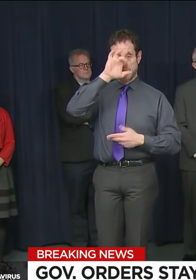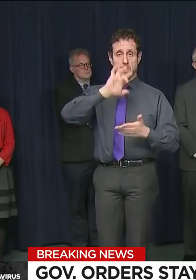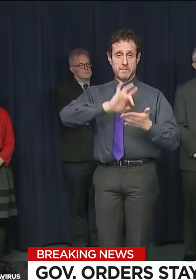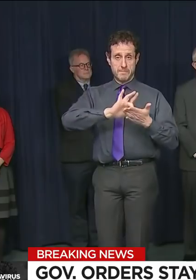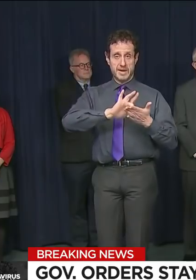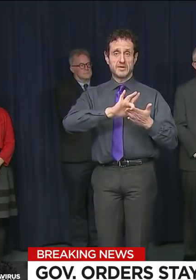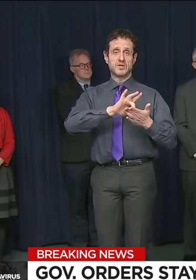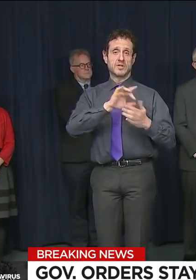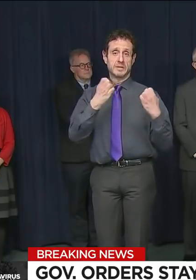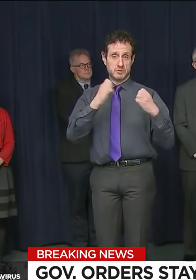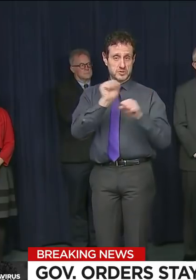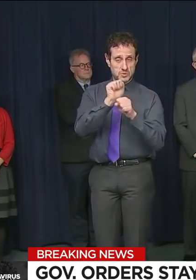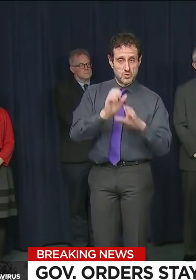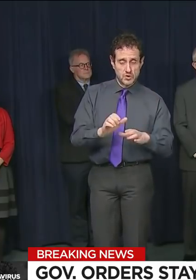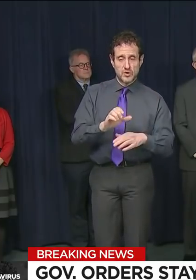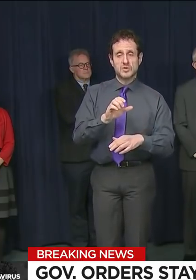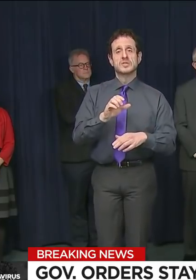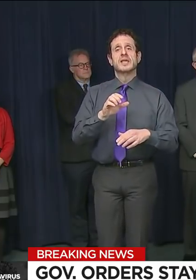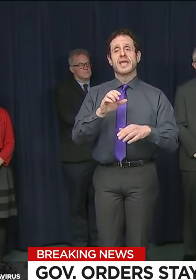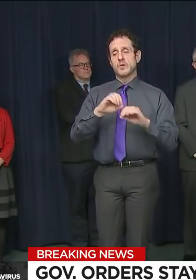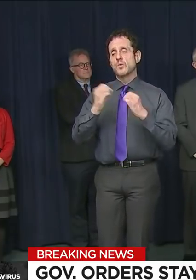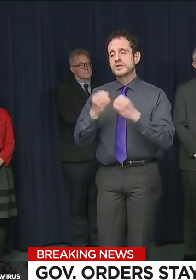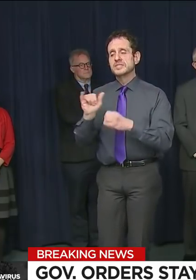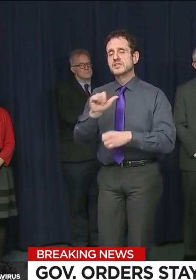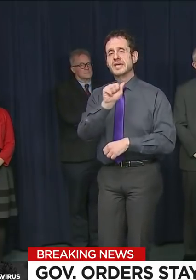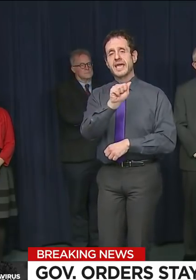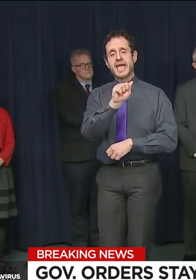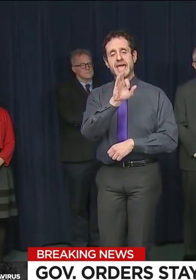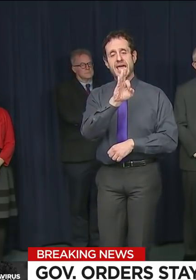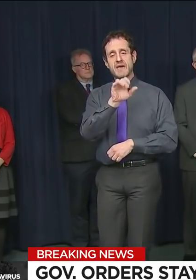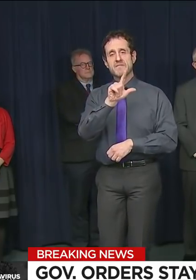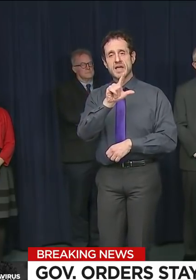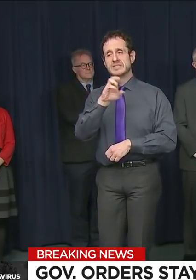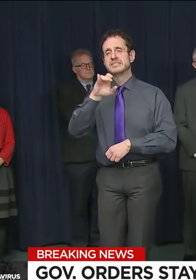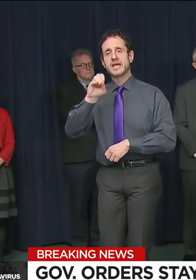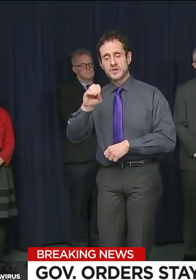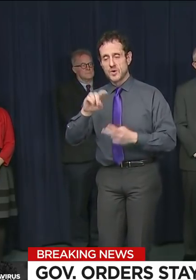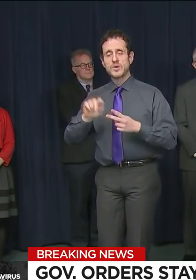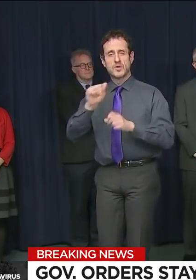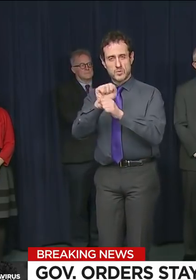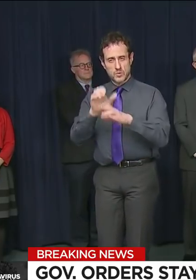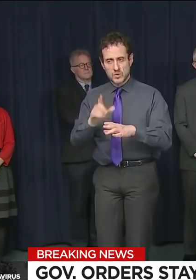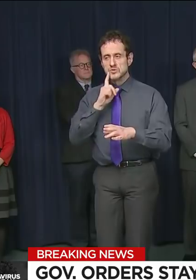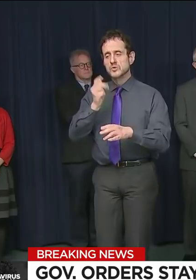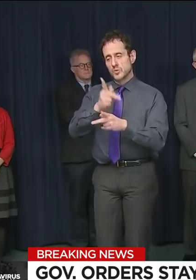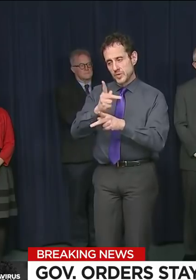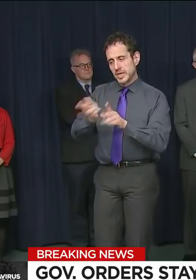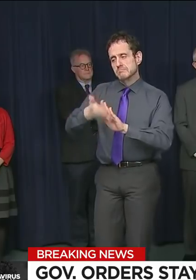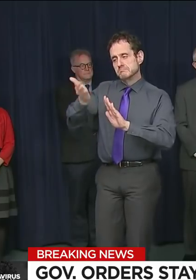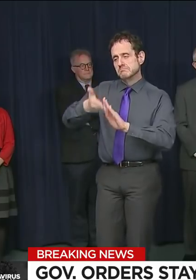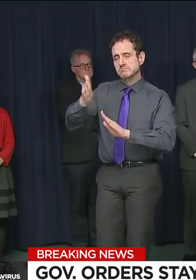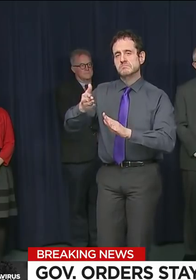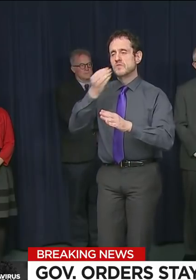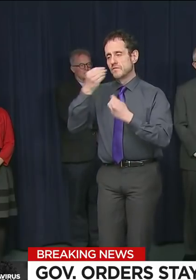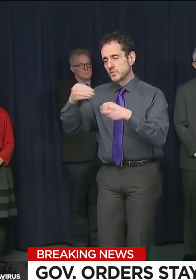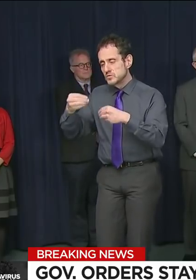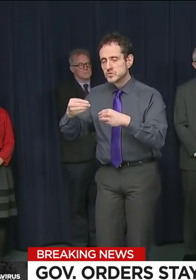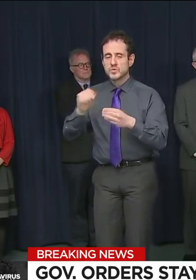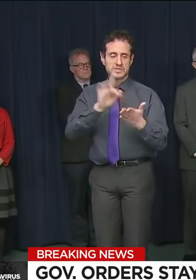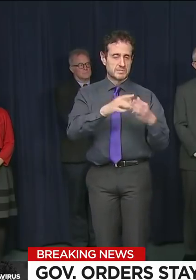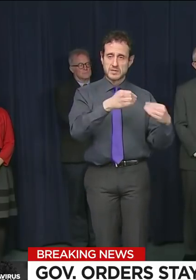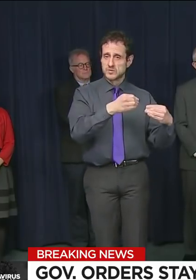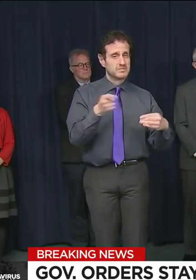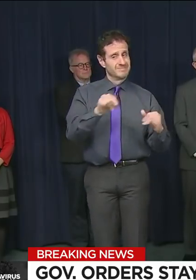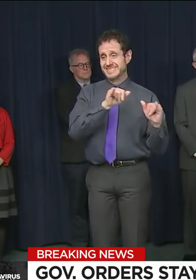Illinois AFL-CIO and other workers who keep our grocery stores and pharmacies running, cannot stay